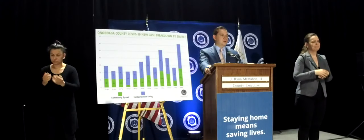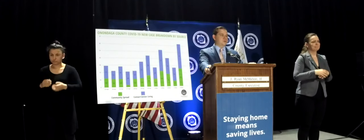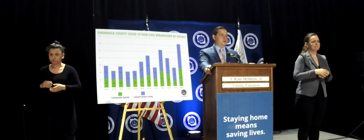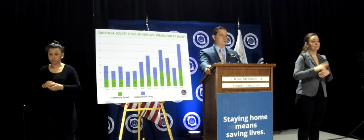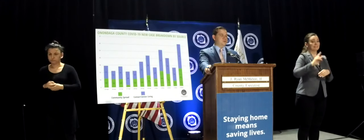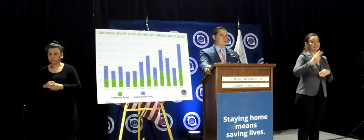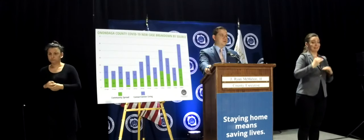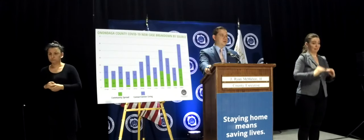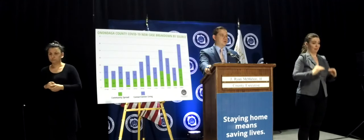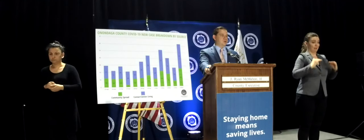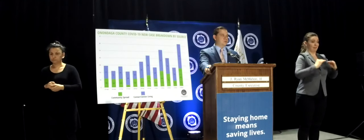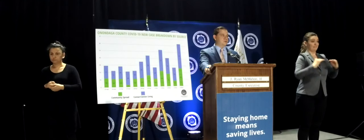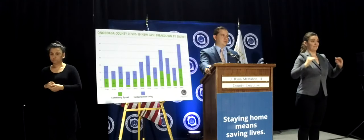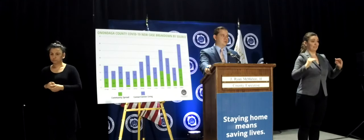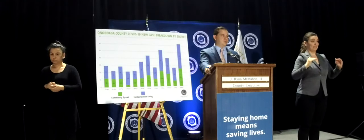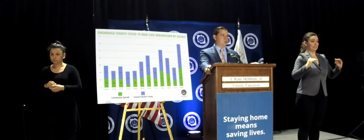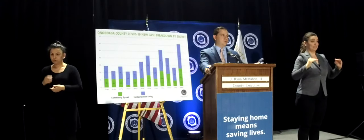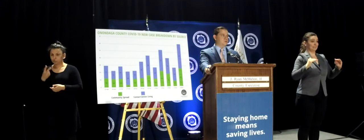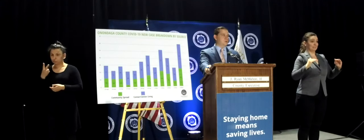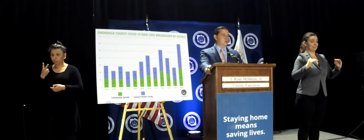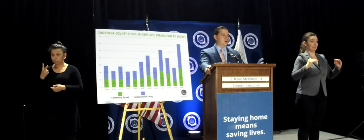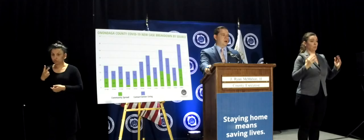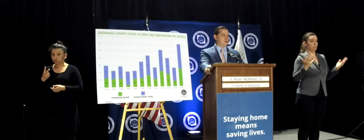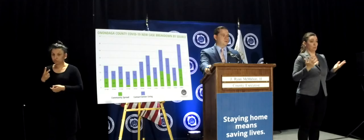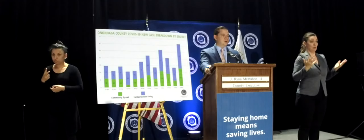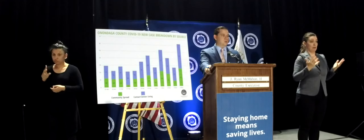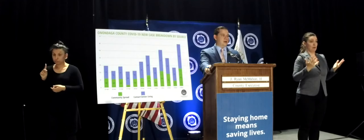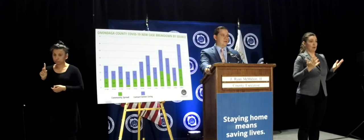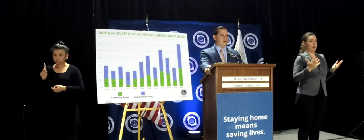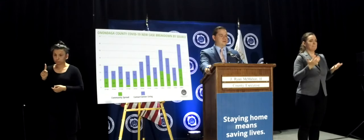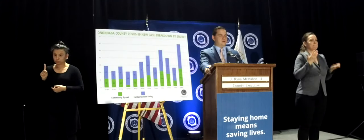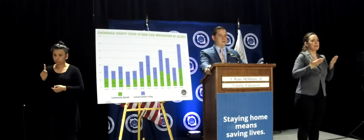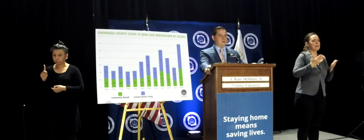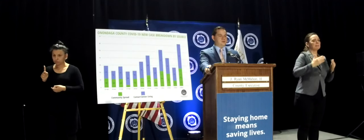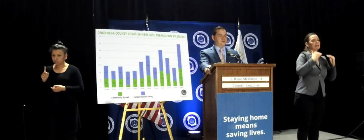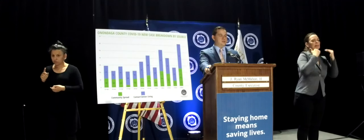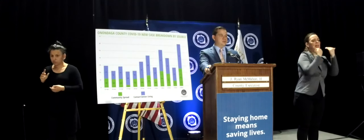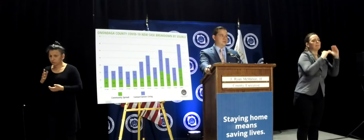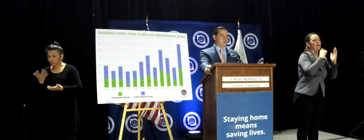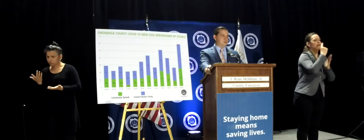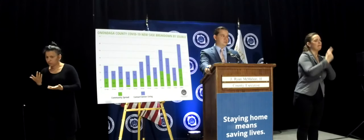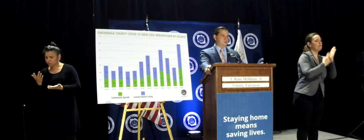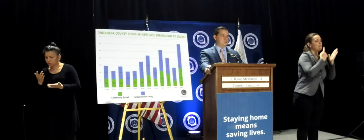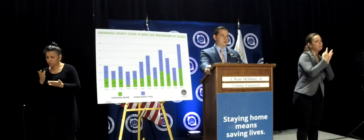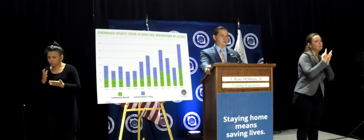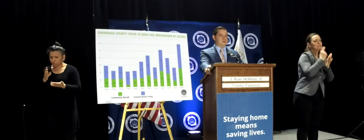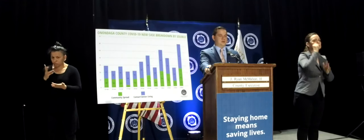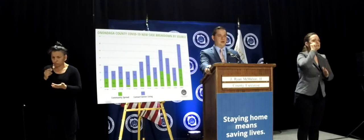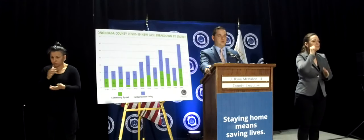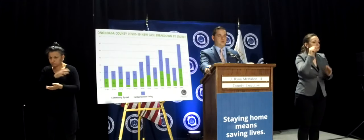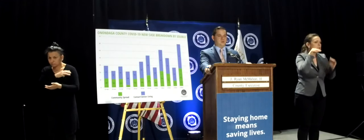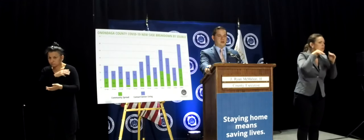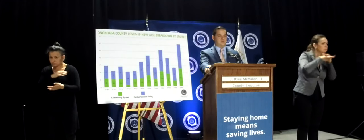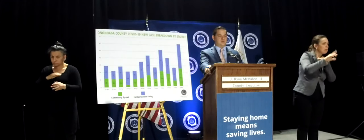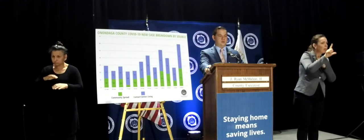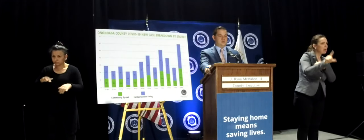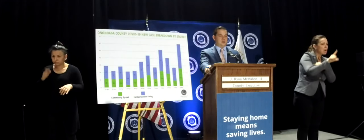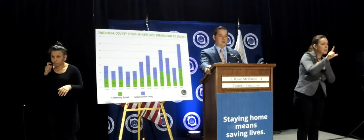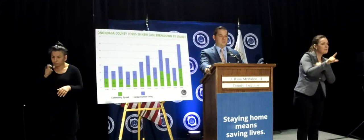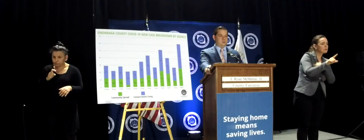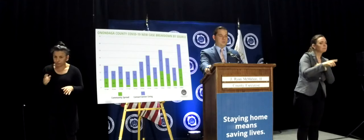hours for specific groups of individuals. So we'll have our seniors in during certain hours. We'll